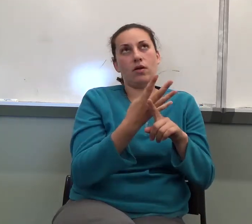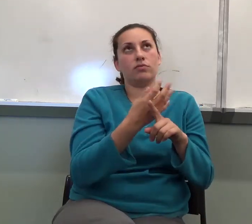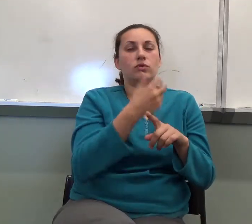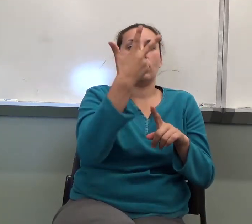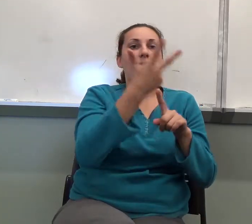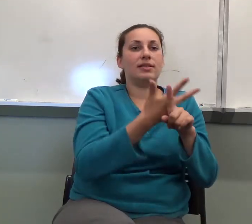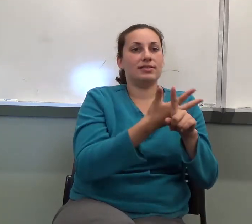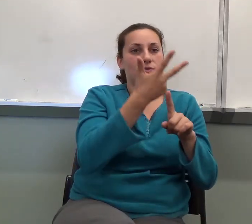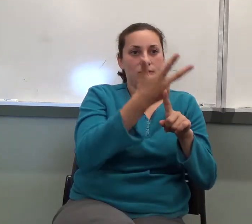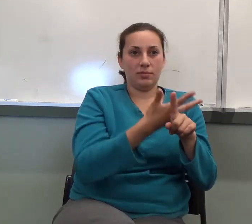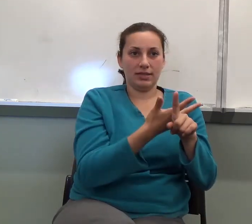5.